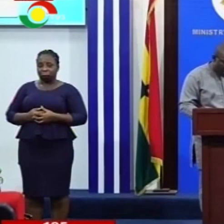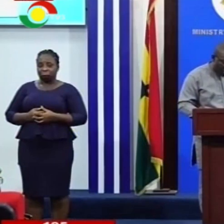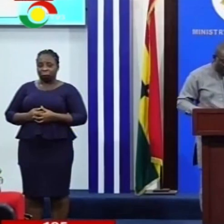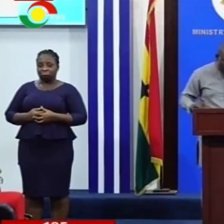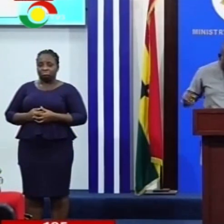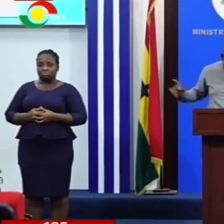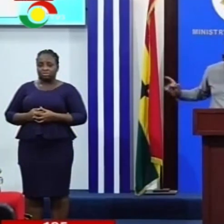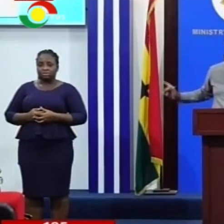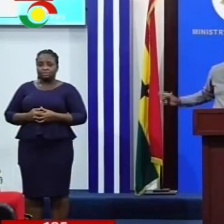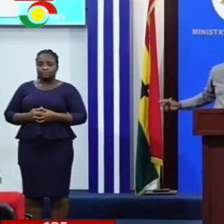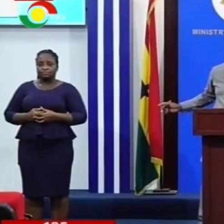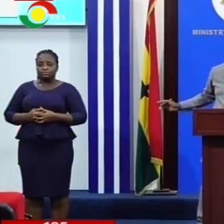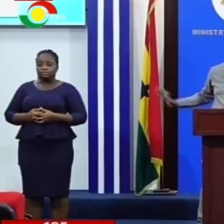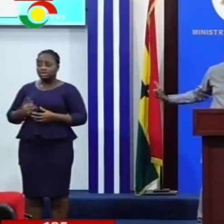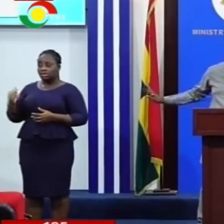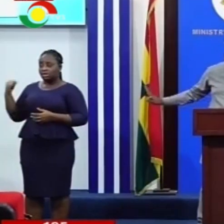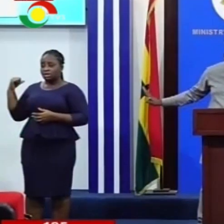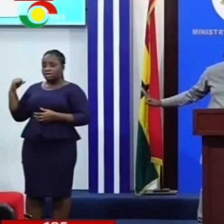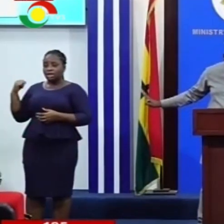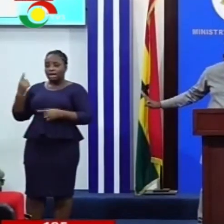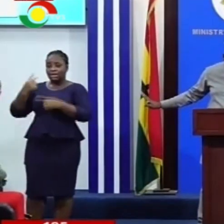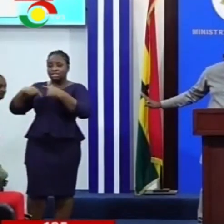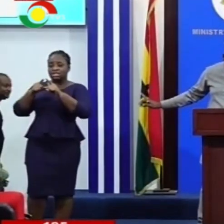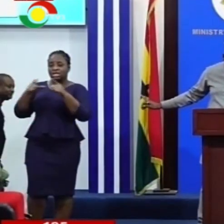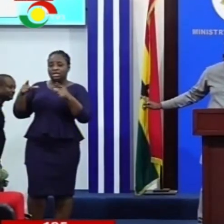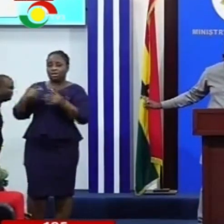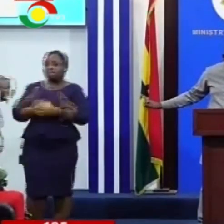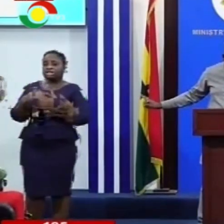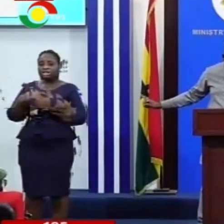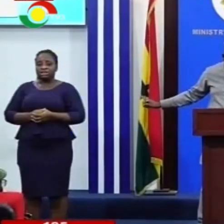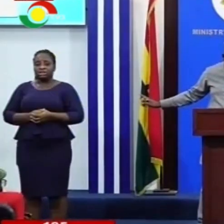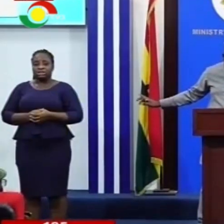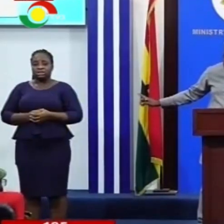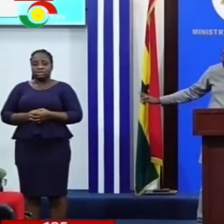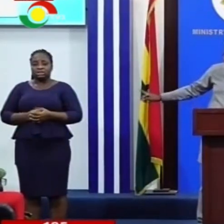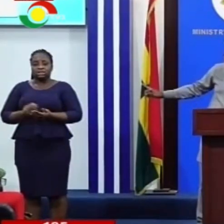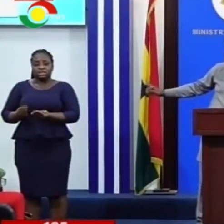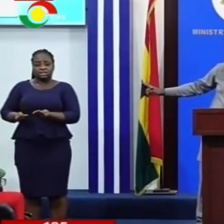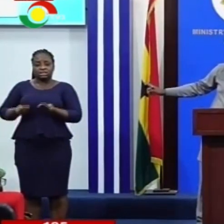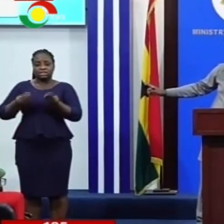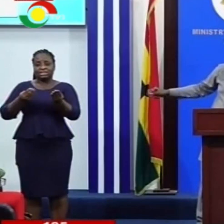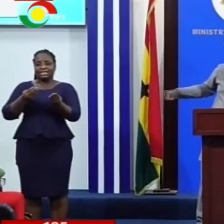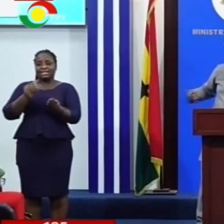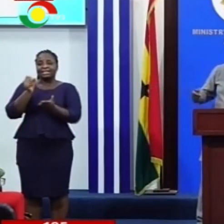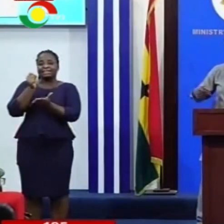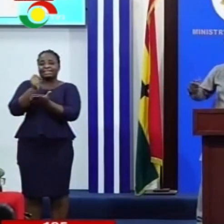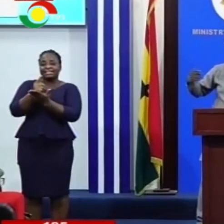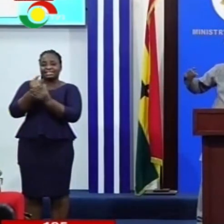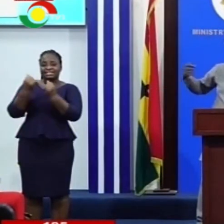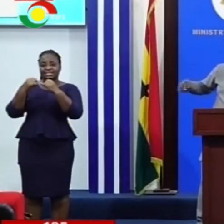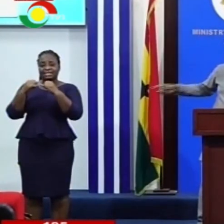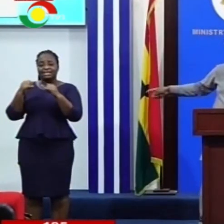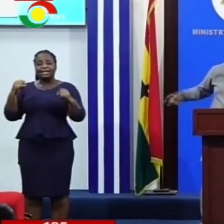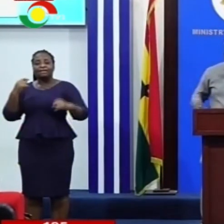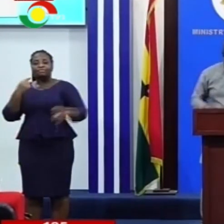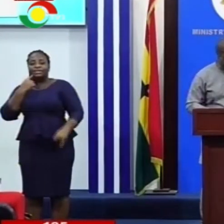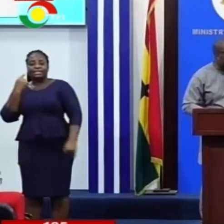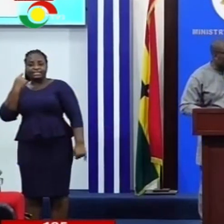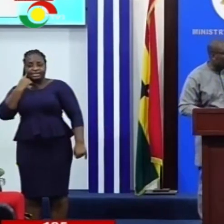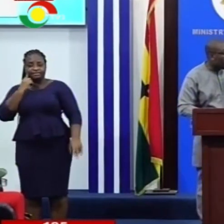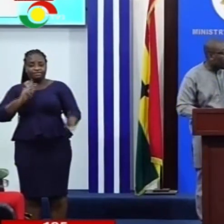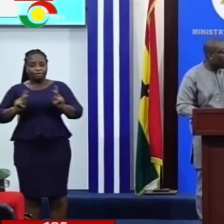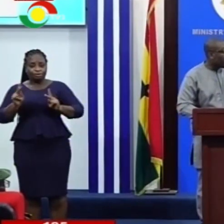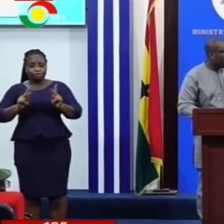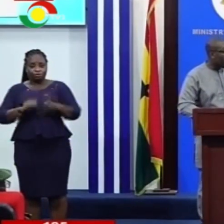yeah, dear. Honorable Pius will answer the question about sign language, and then there's a suggestion that we include a text line. For those who want to call in. So I'll come to you